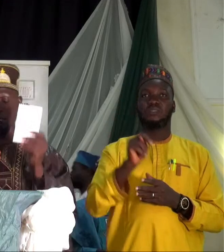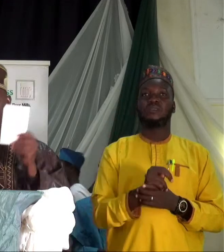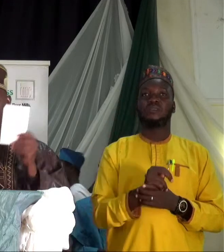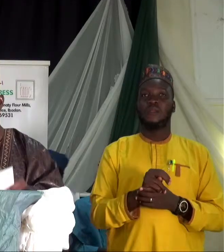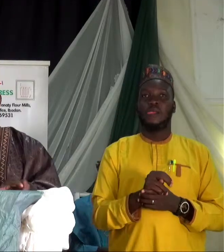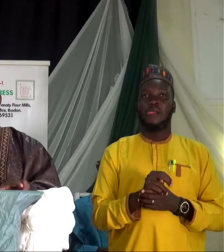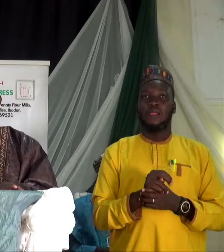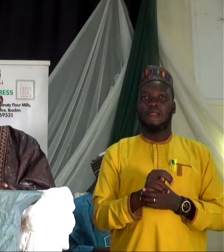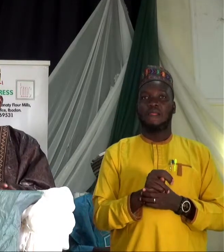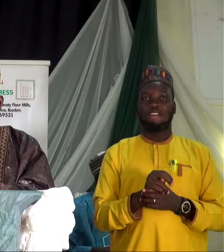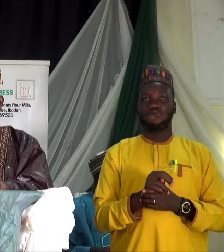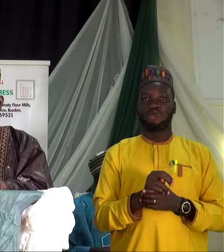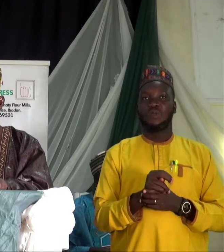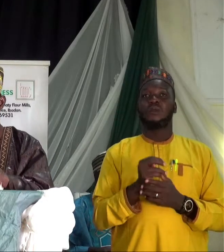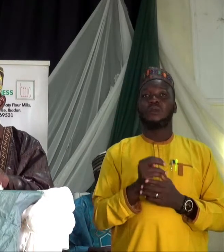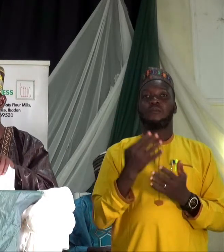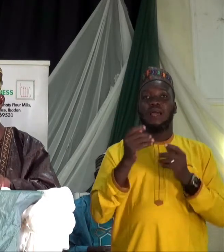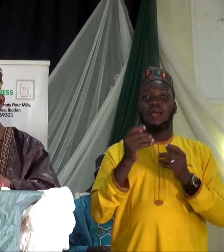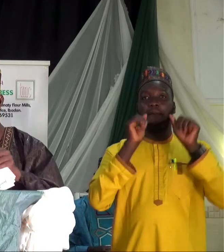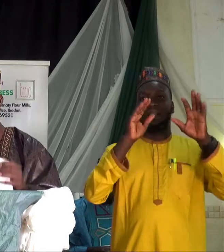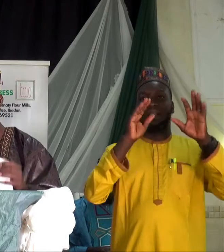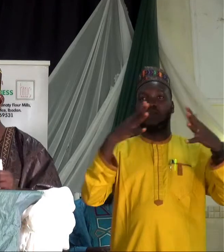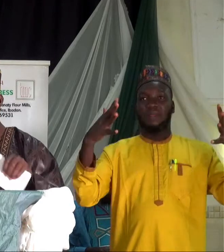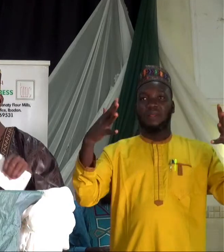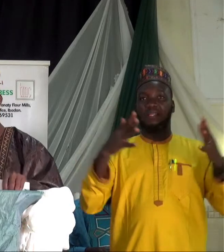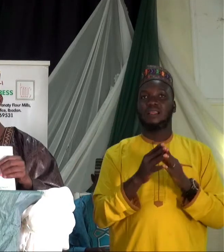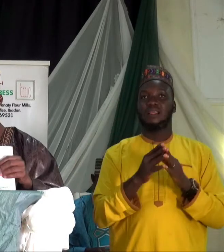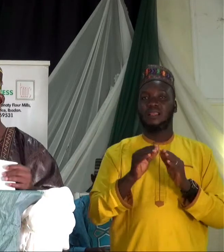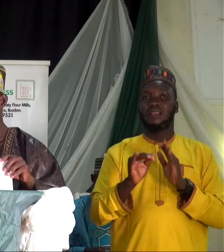Sango Juri Jazakumullahu Khairan. Imam Abuwasi